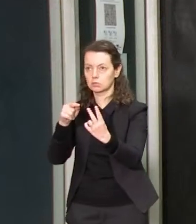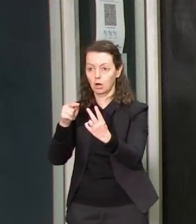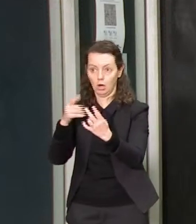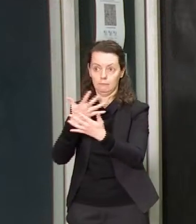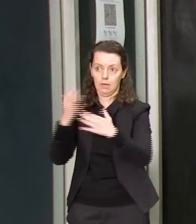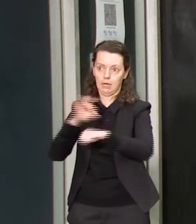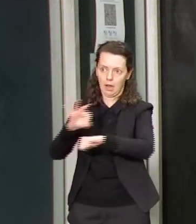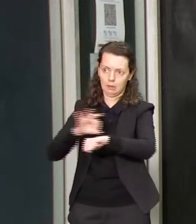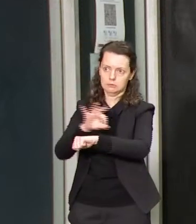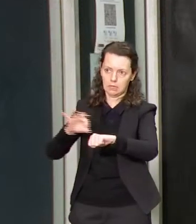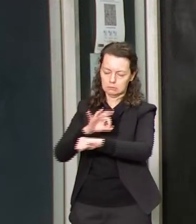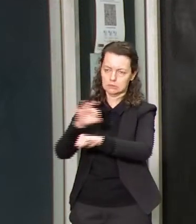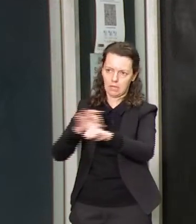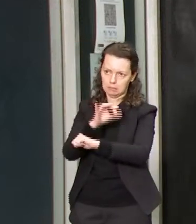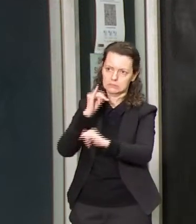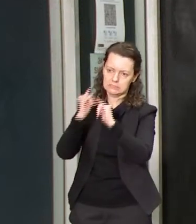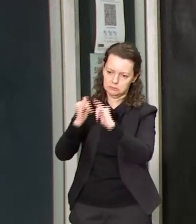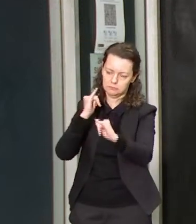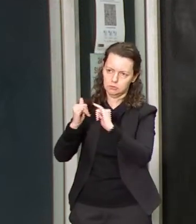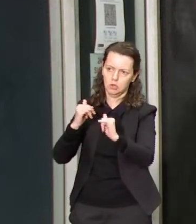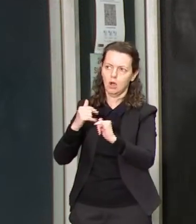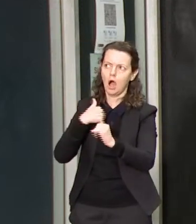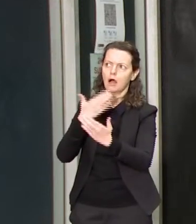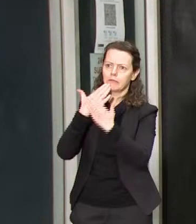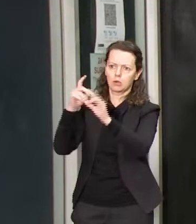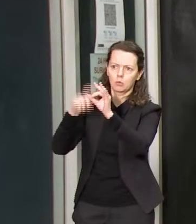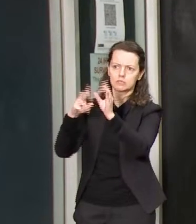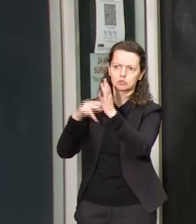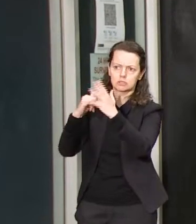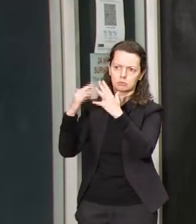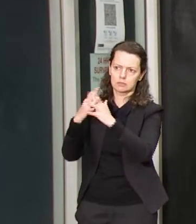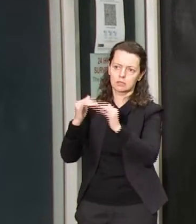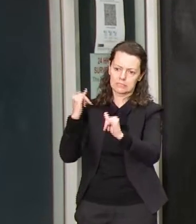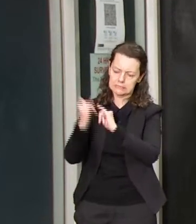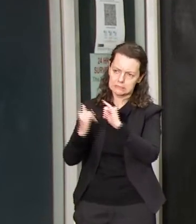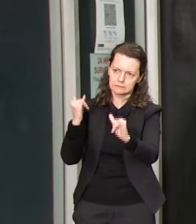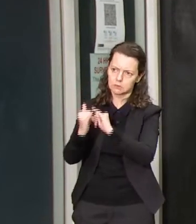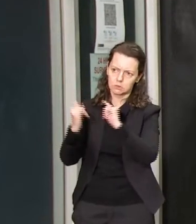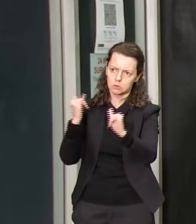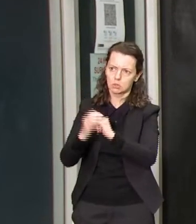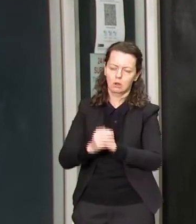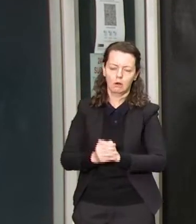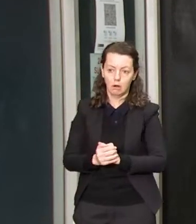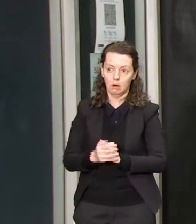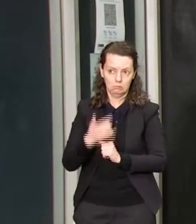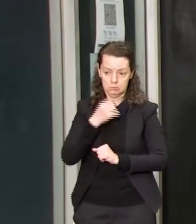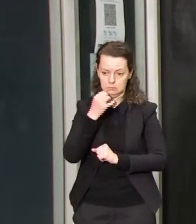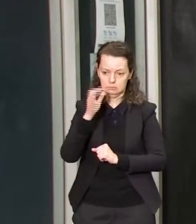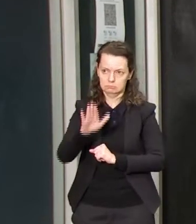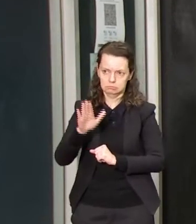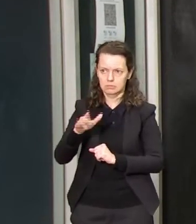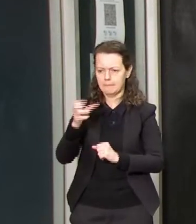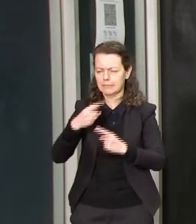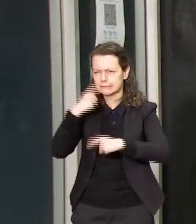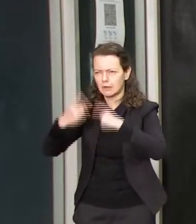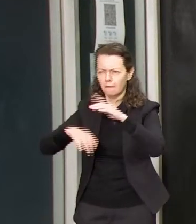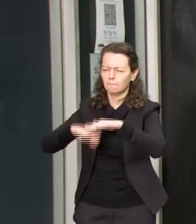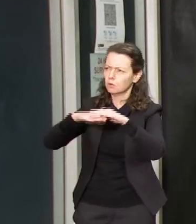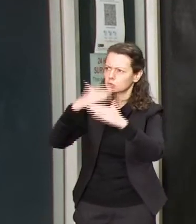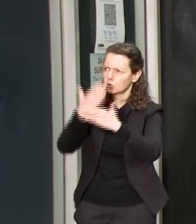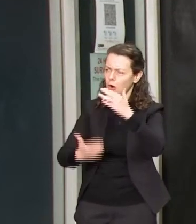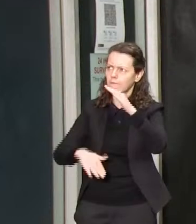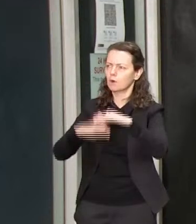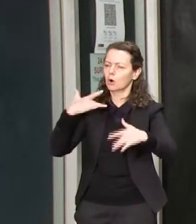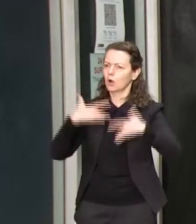process with us. We do thank them for that. It's a tiring process, lots and lots of detail around where they've